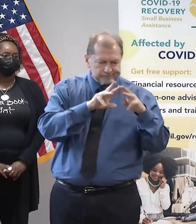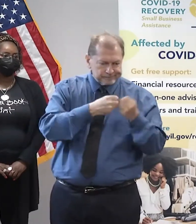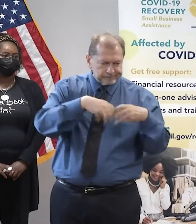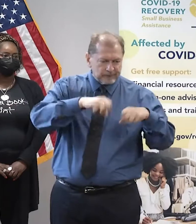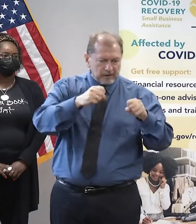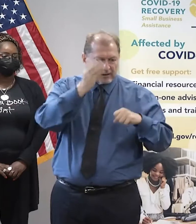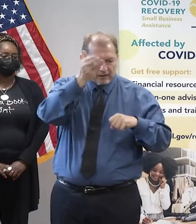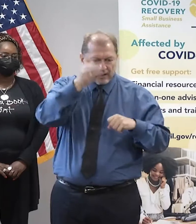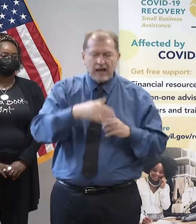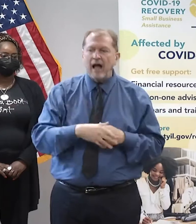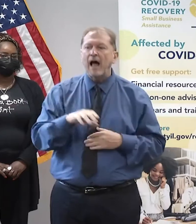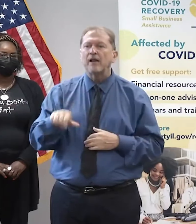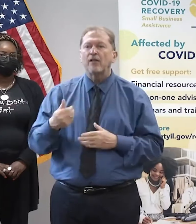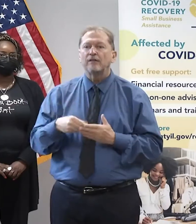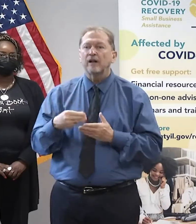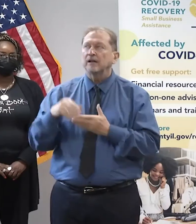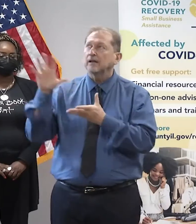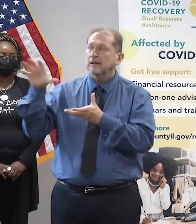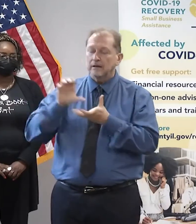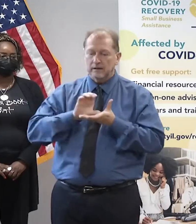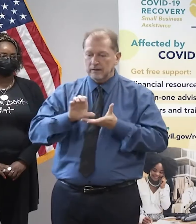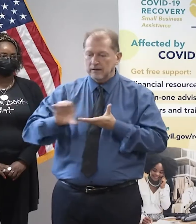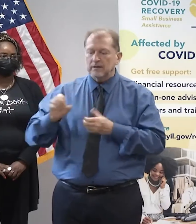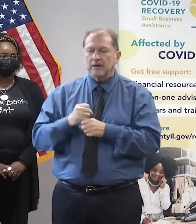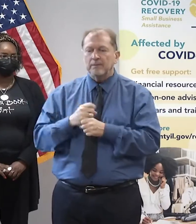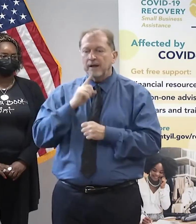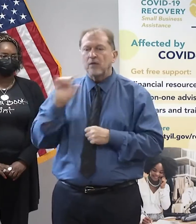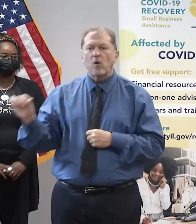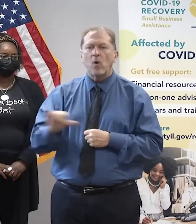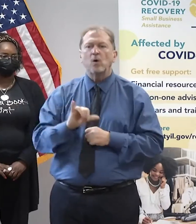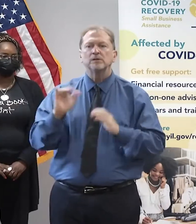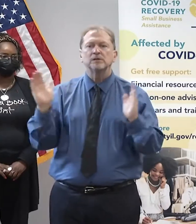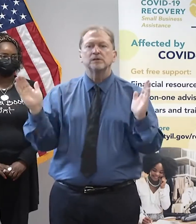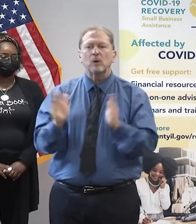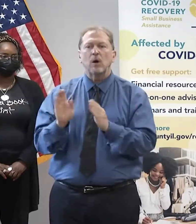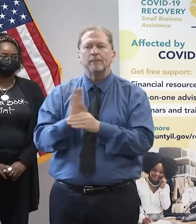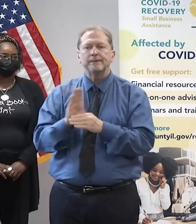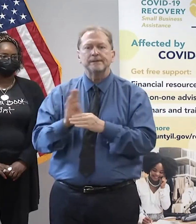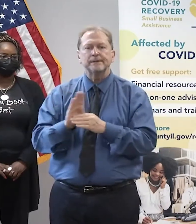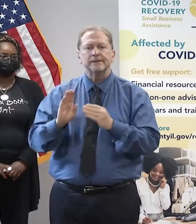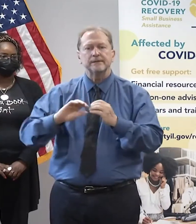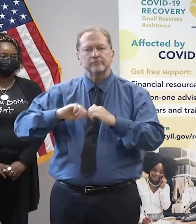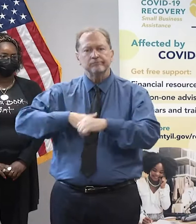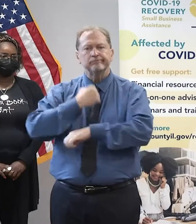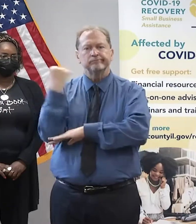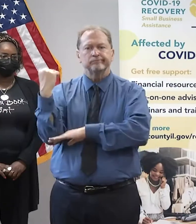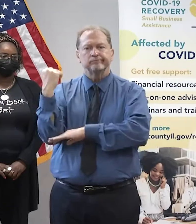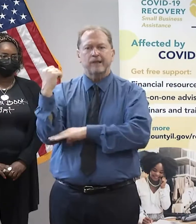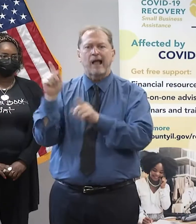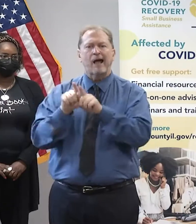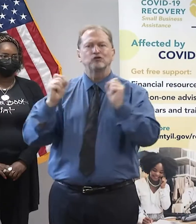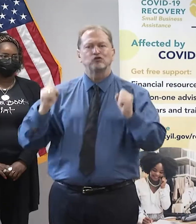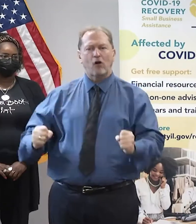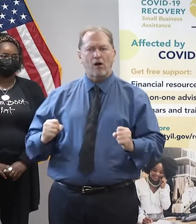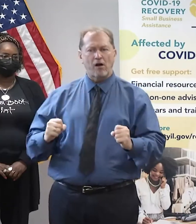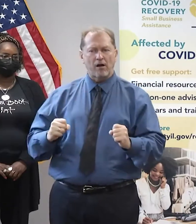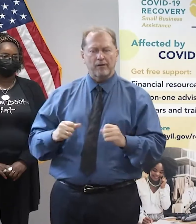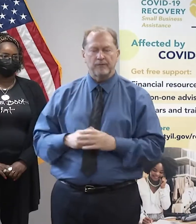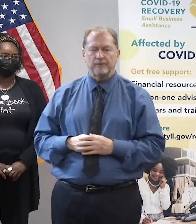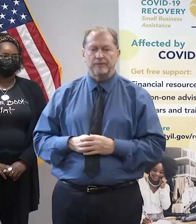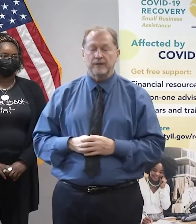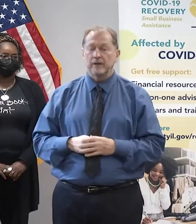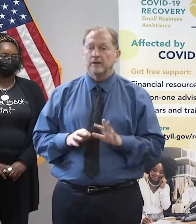funding, and setting up small businesses to be stronger post-COVID than they were before. It is important to note that this